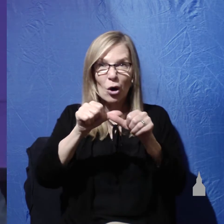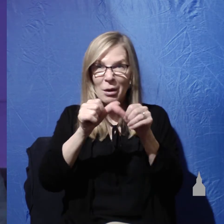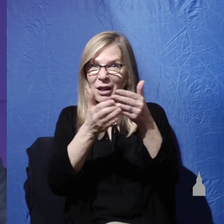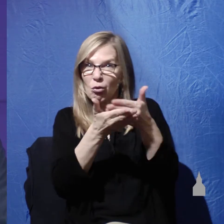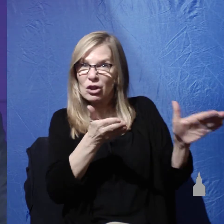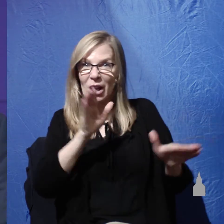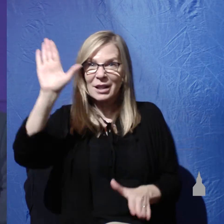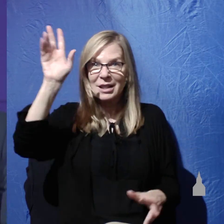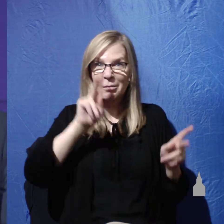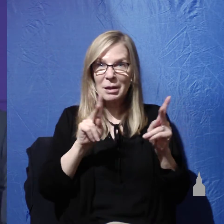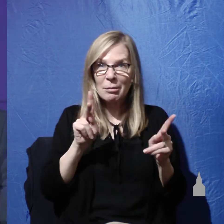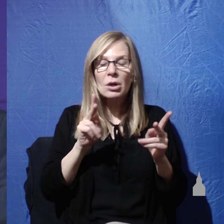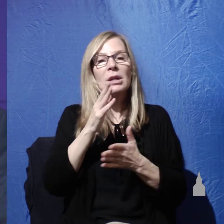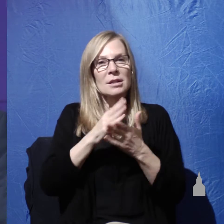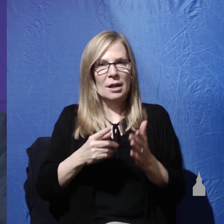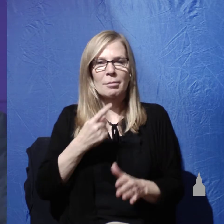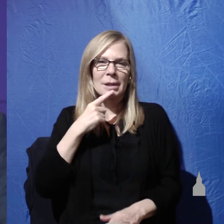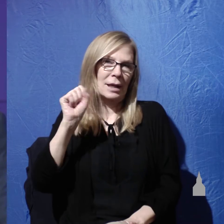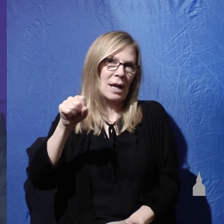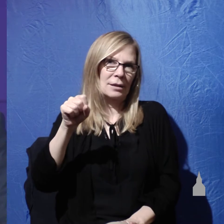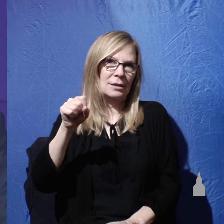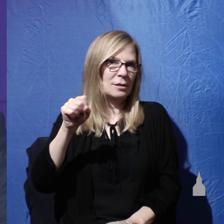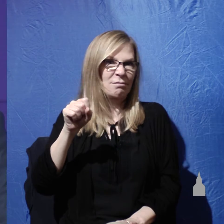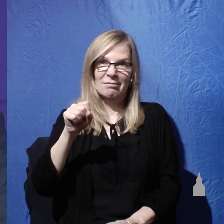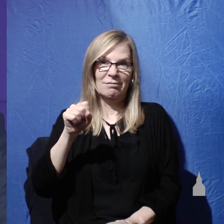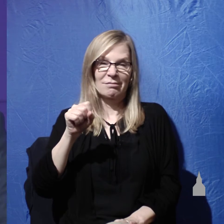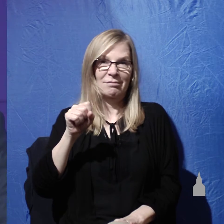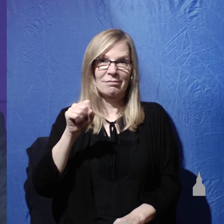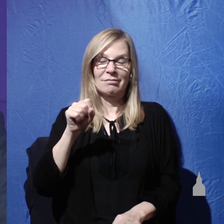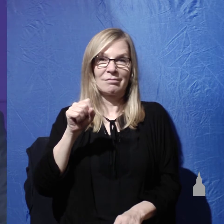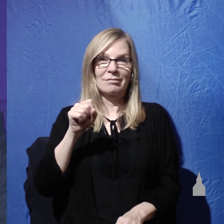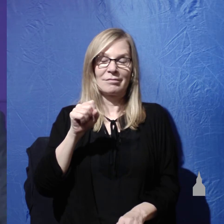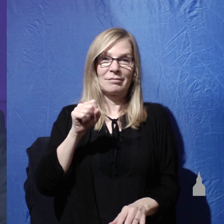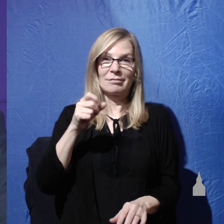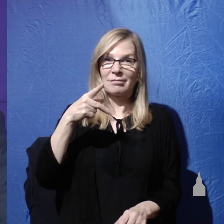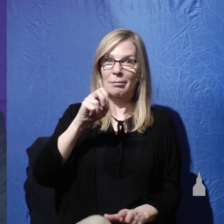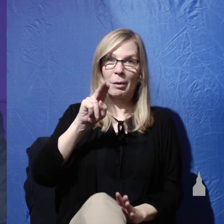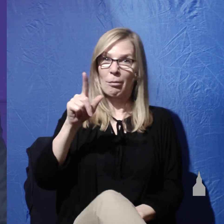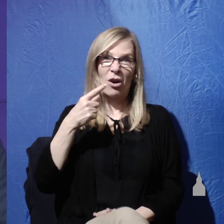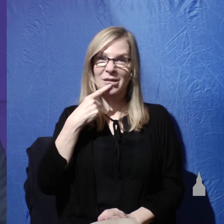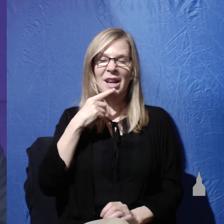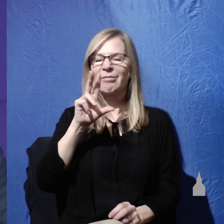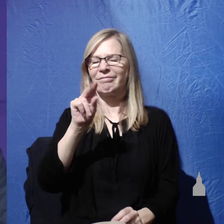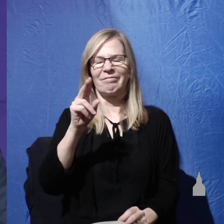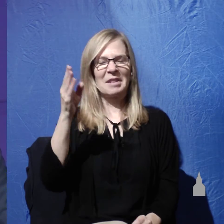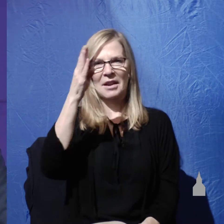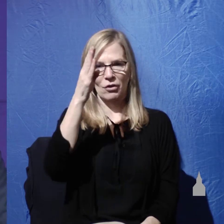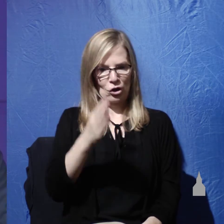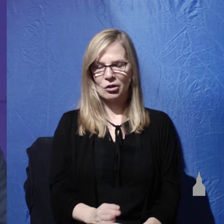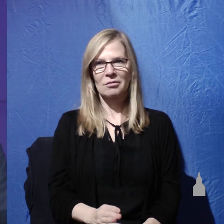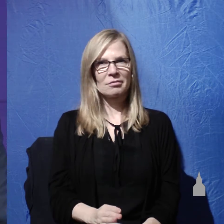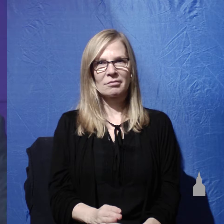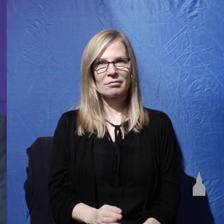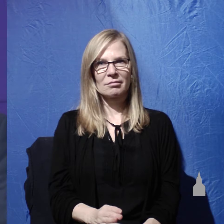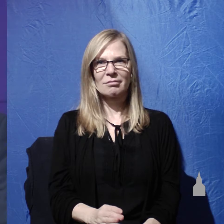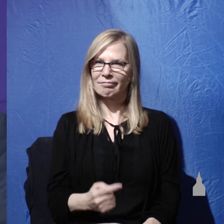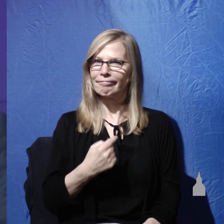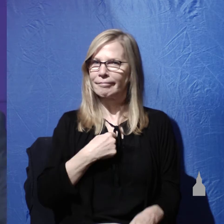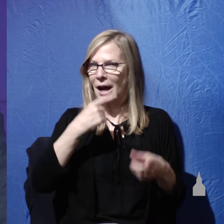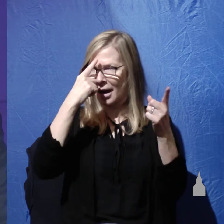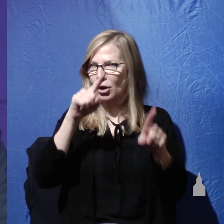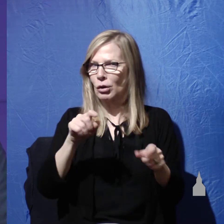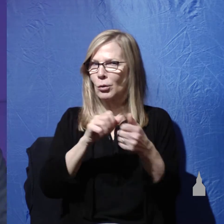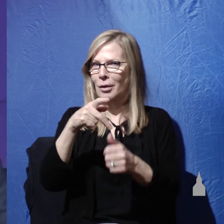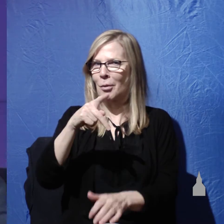people? Now, some say, yes, he had. He has. Paul says, may it never be. I'd rather agree with